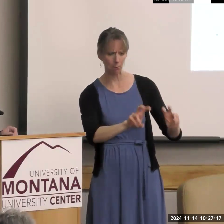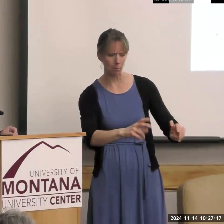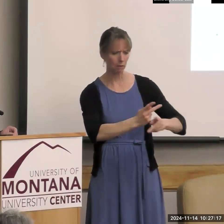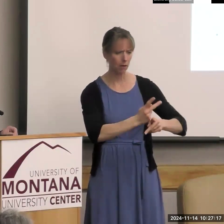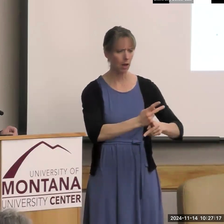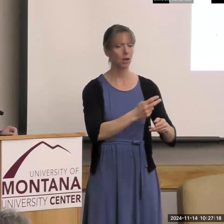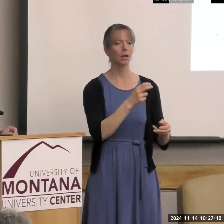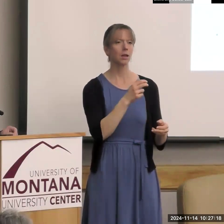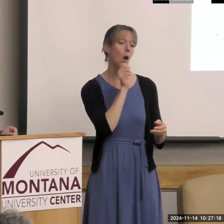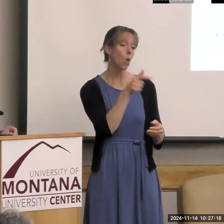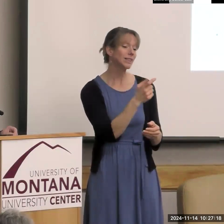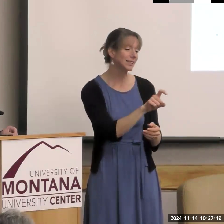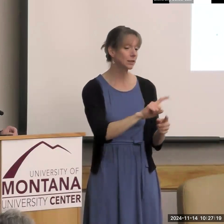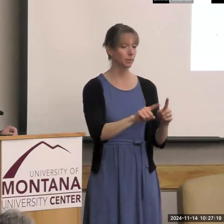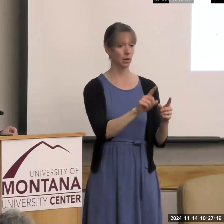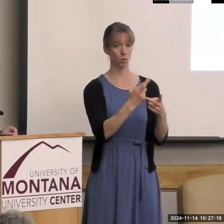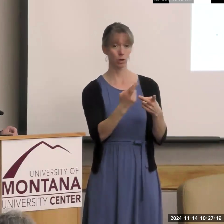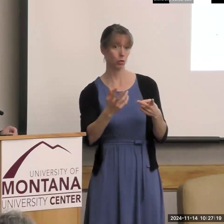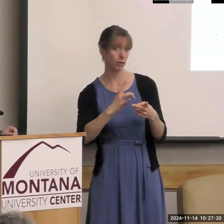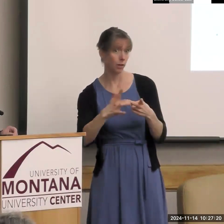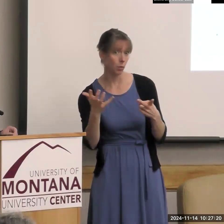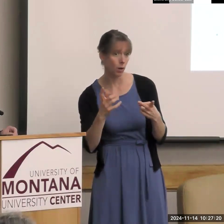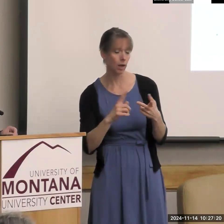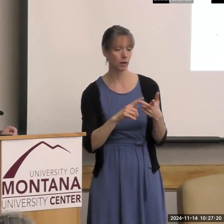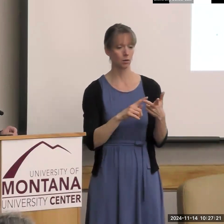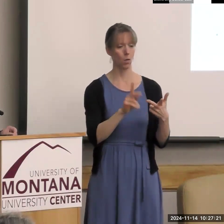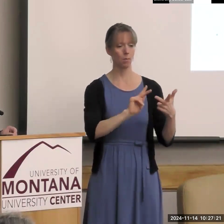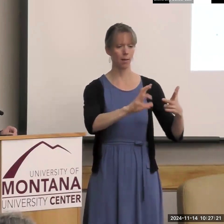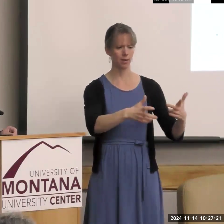but what resources do we have? Understanding the population we